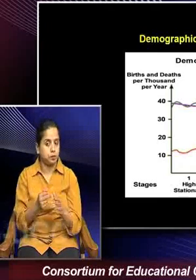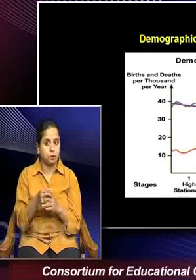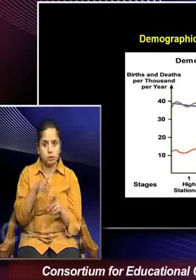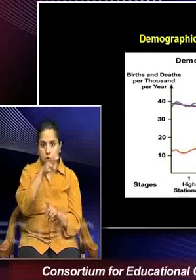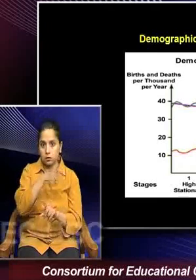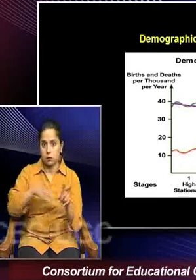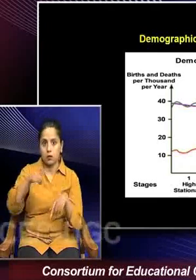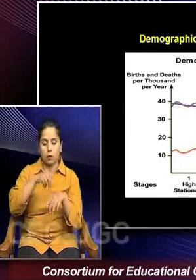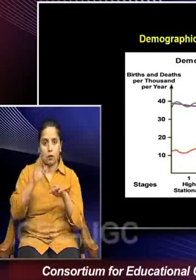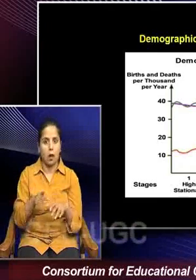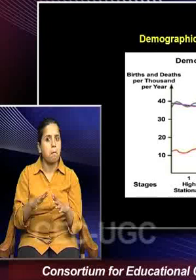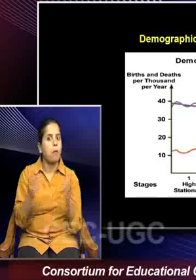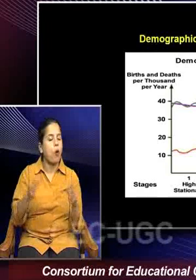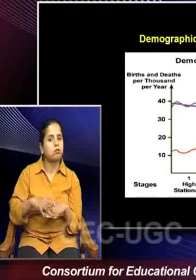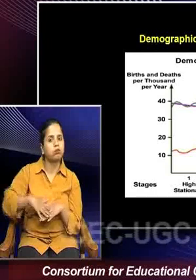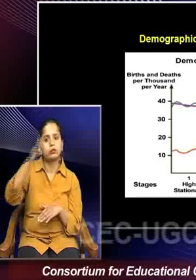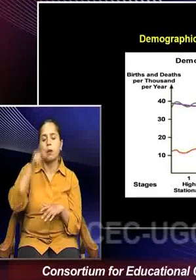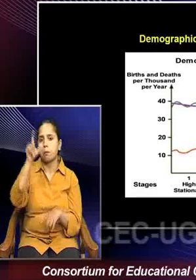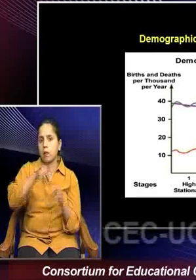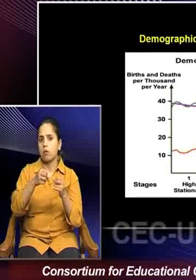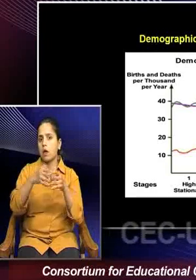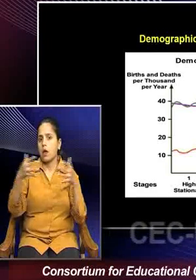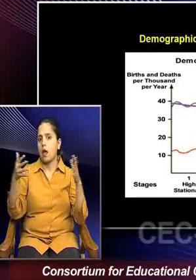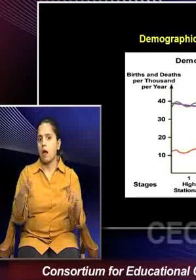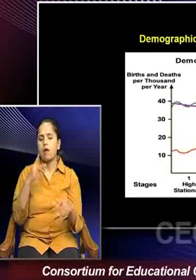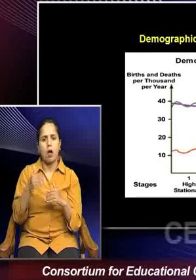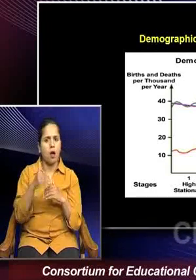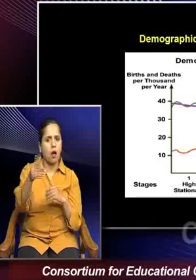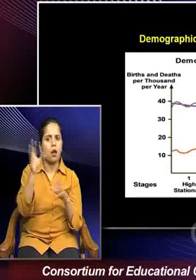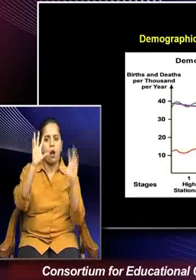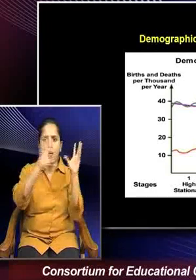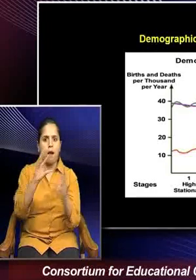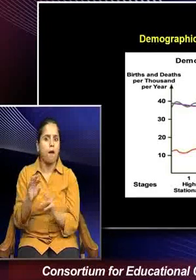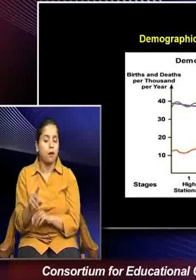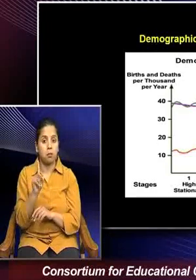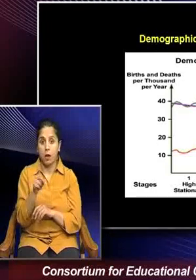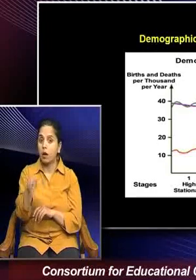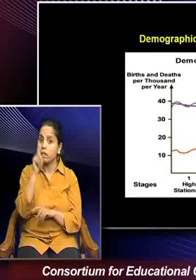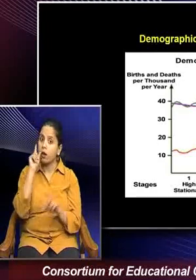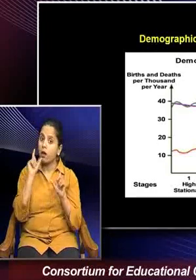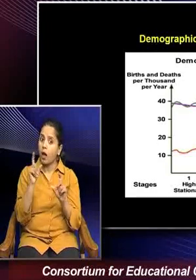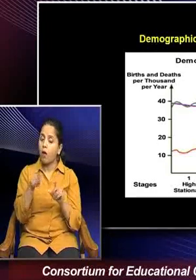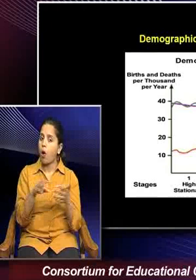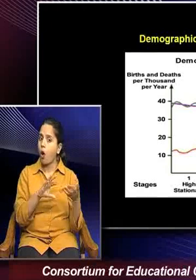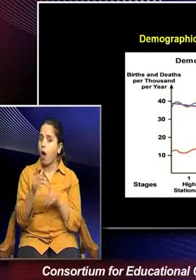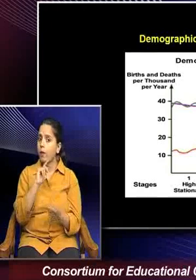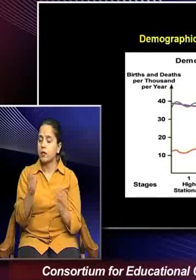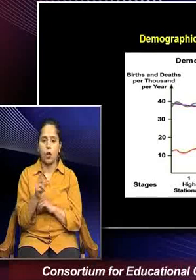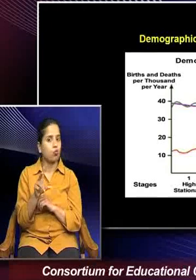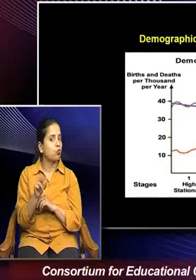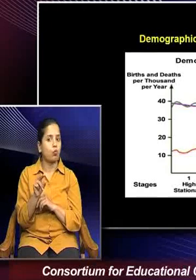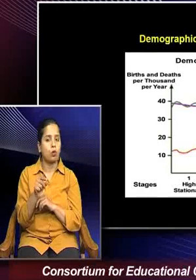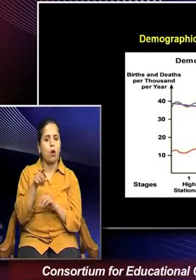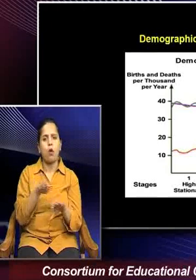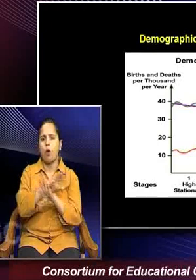between where there is a rapid increase in the population number, which gradually goes down. But mind you, these are not automatic changes. All